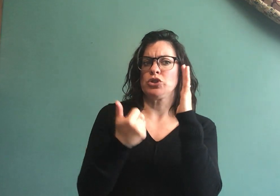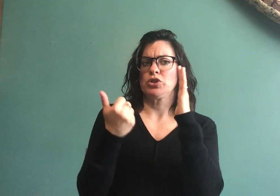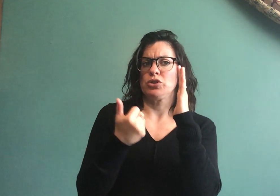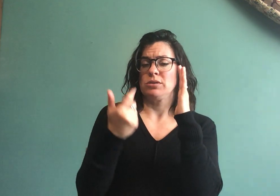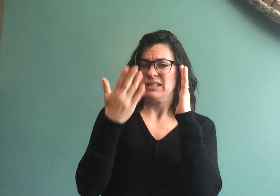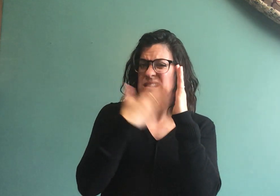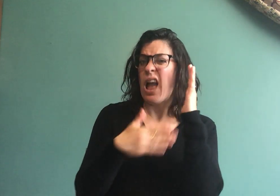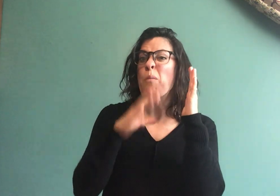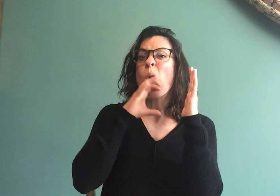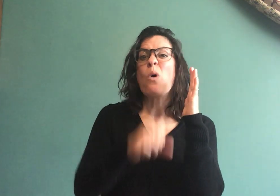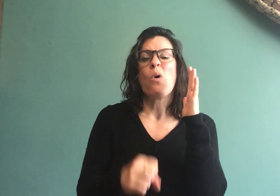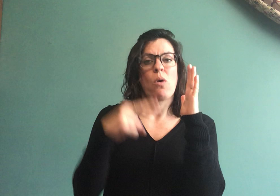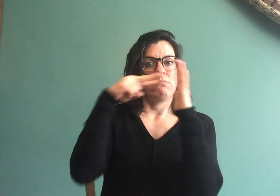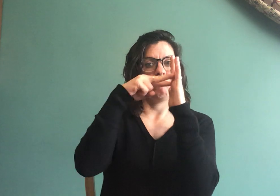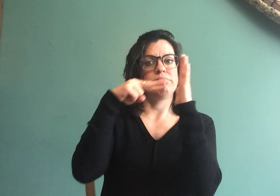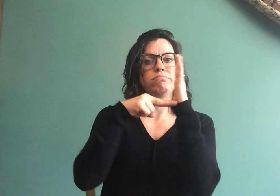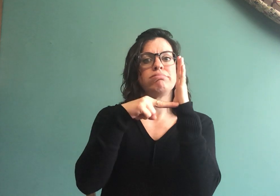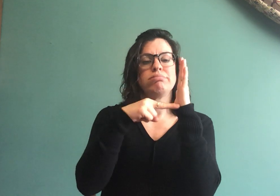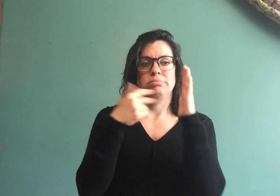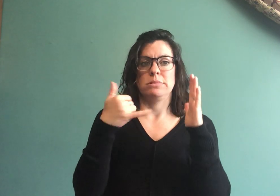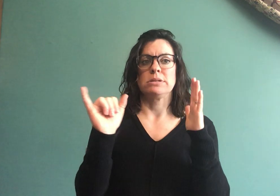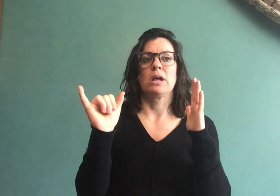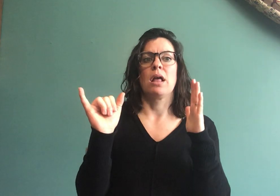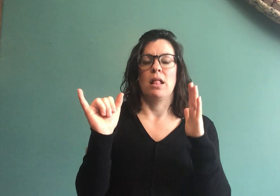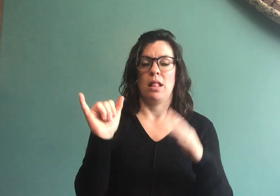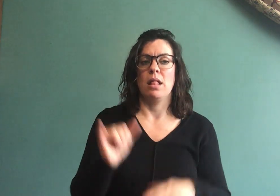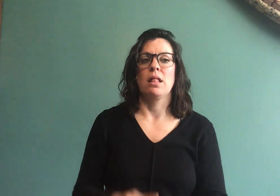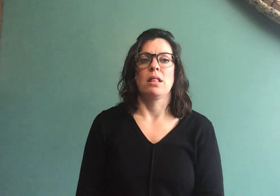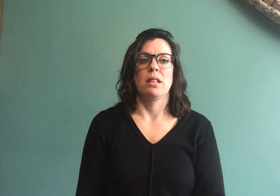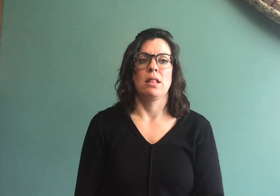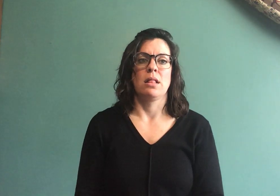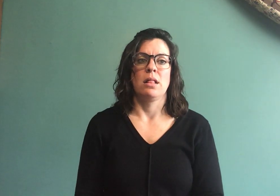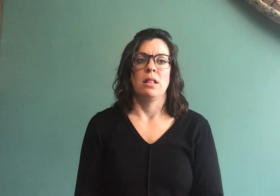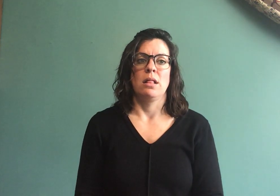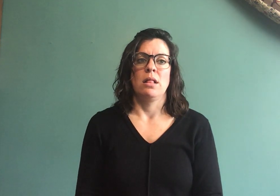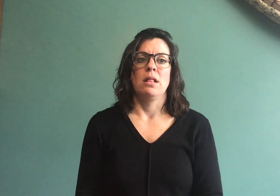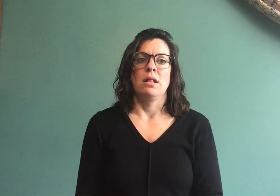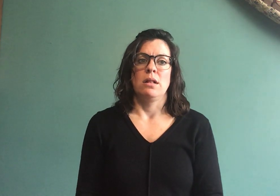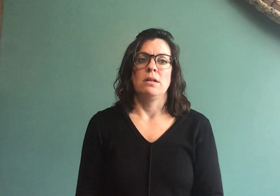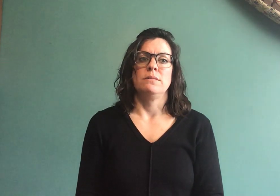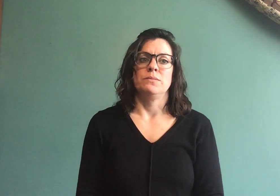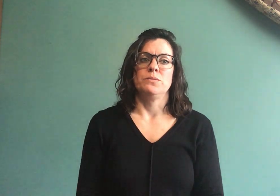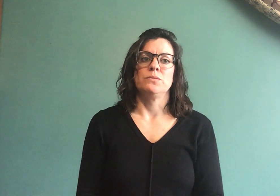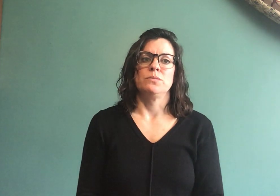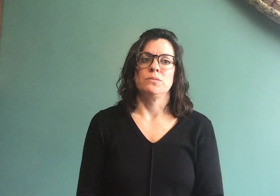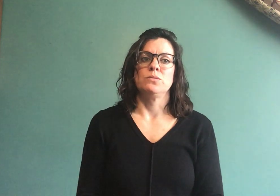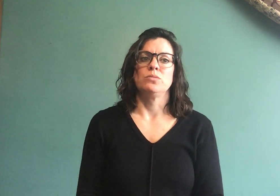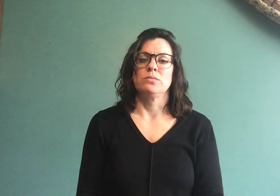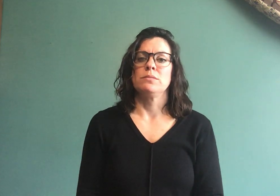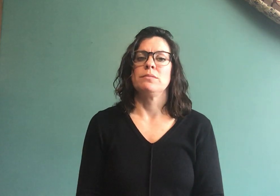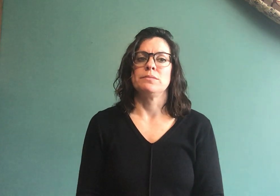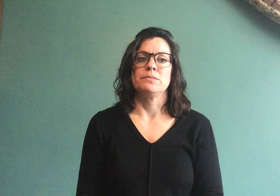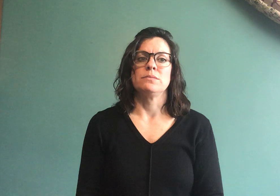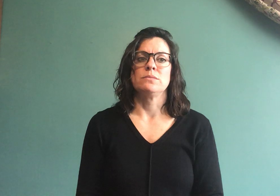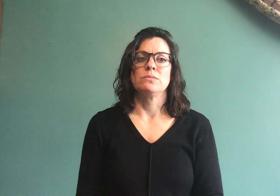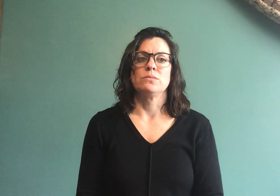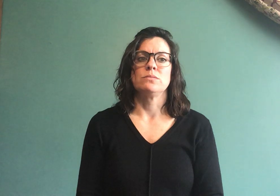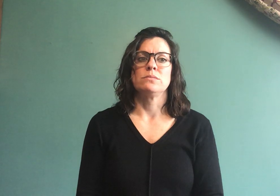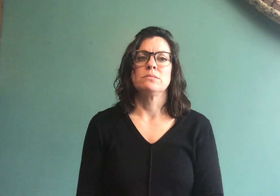Uncle's not even with us. I have an extension cord that's 2-prong. Okay, you have an extension cord that's two-prong, but do you